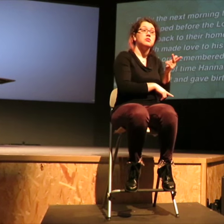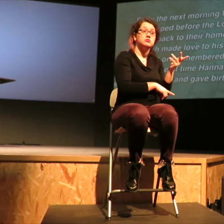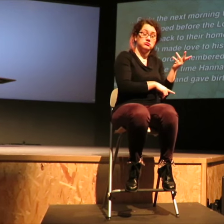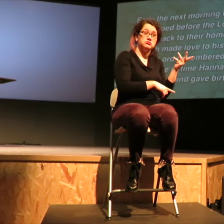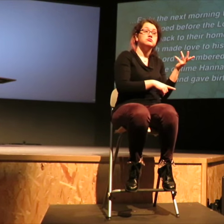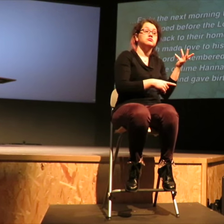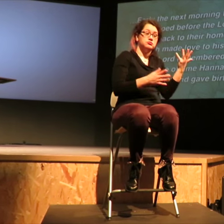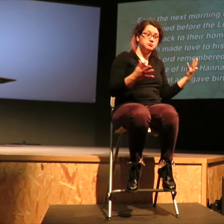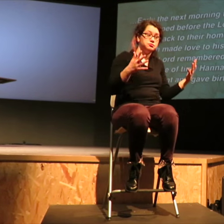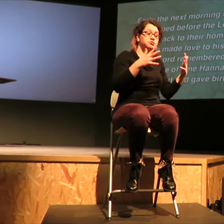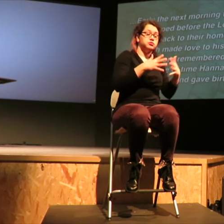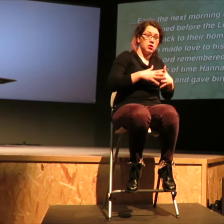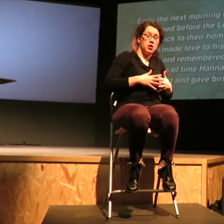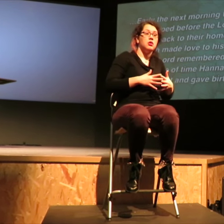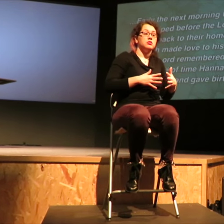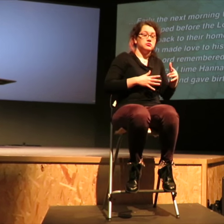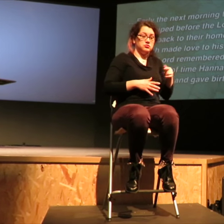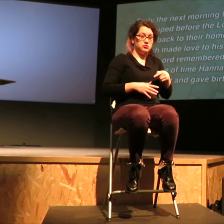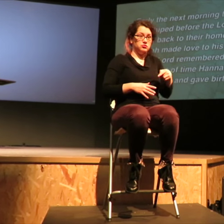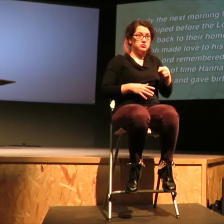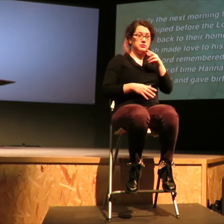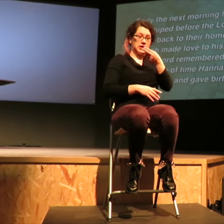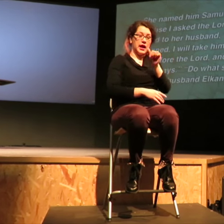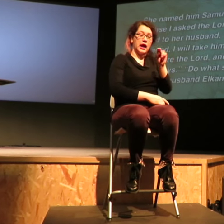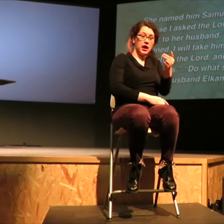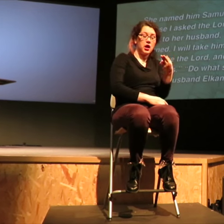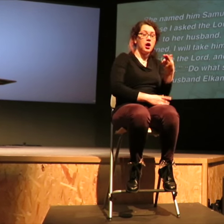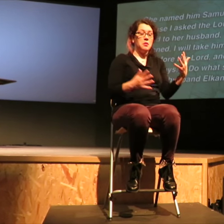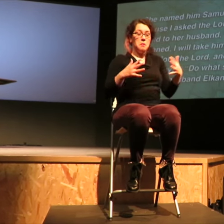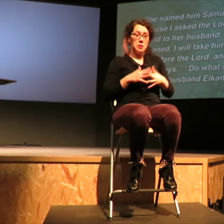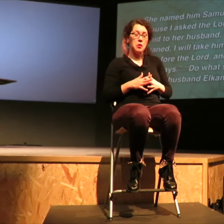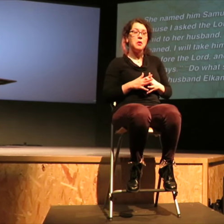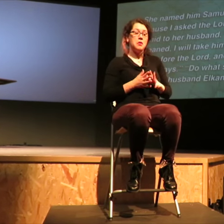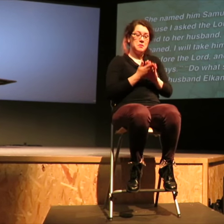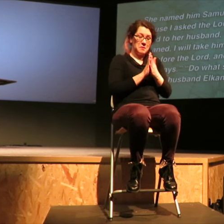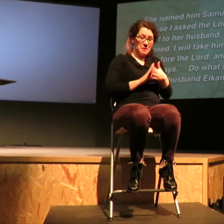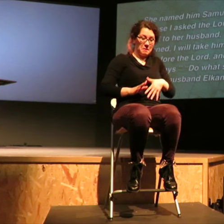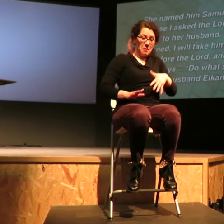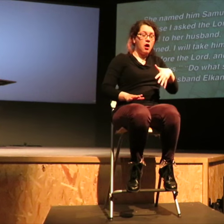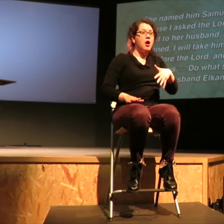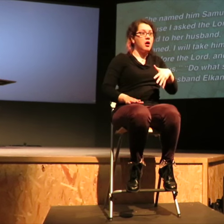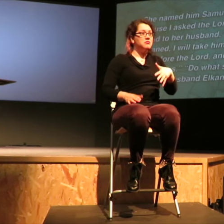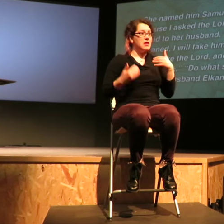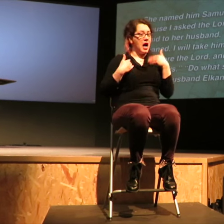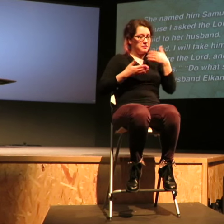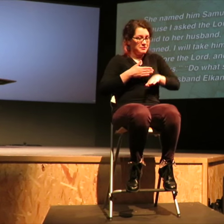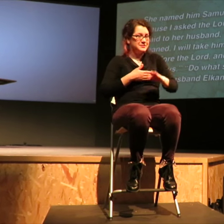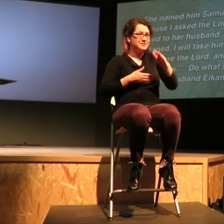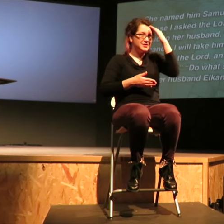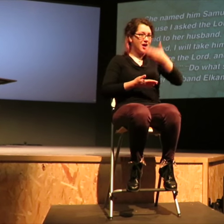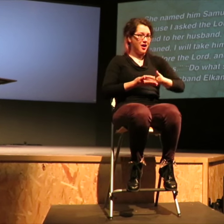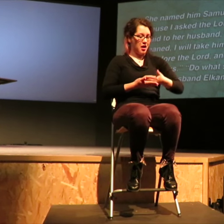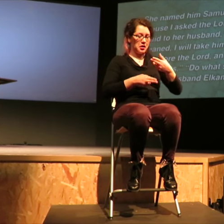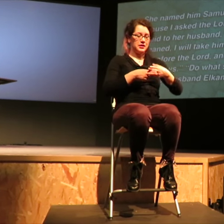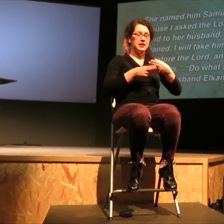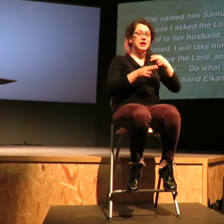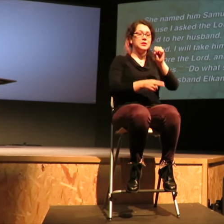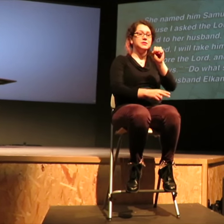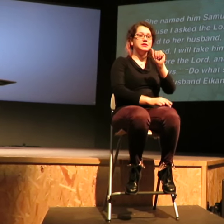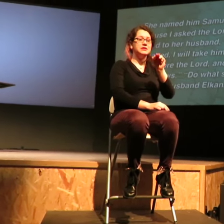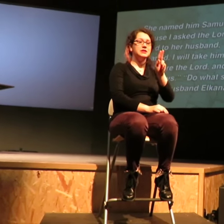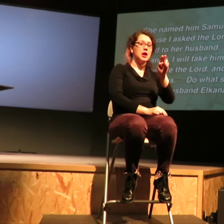course of time, Hannah became pregnant and gave birth to a son. She finally got her child. She named him Samuel, saying, because